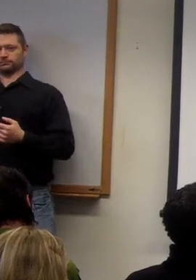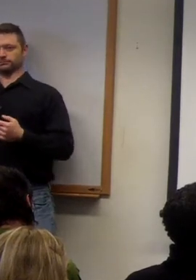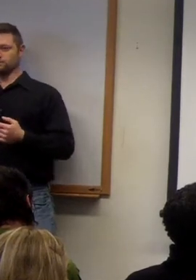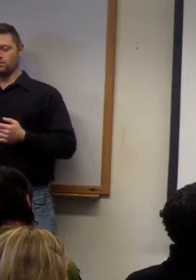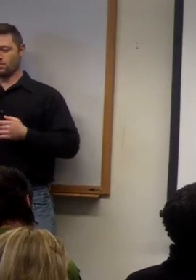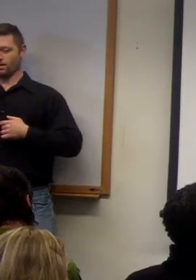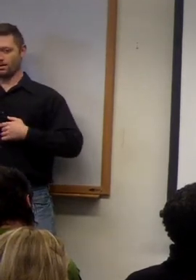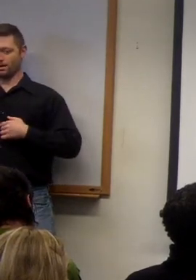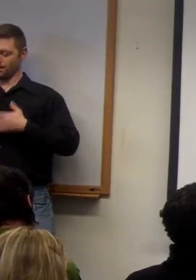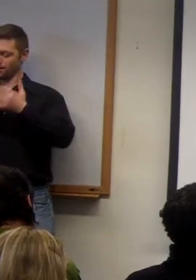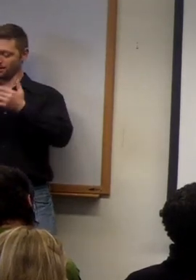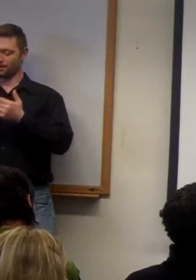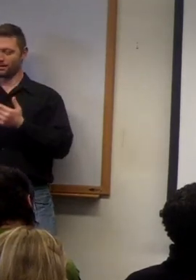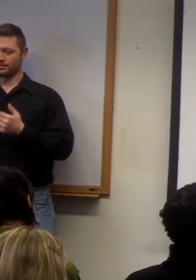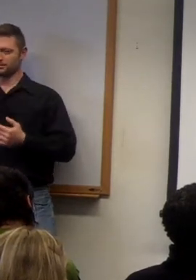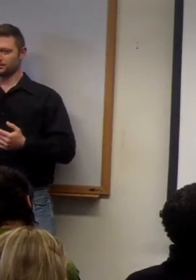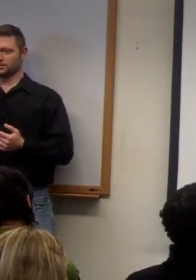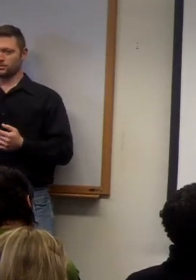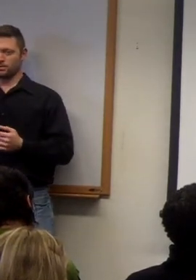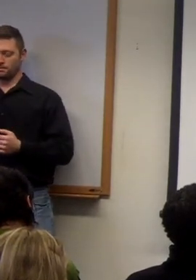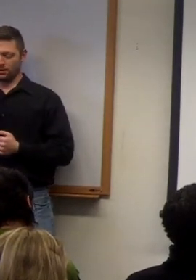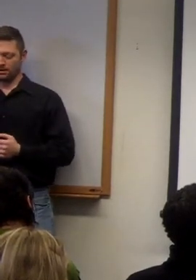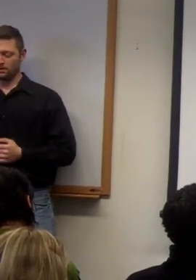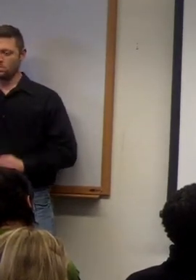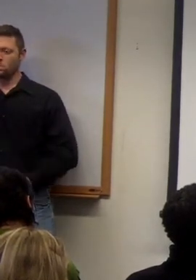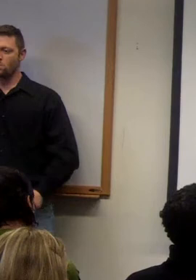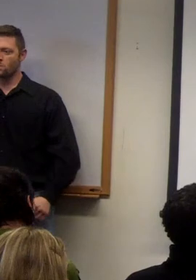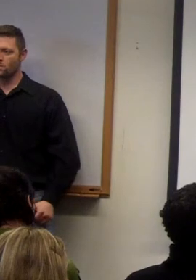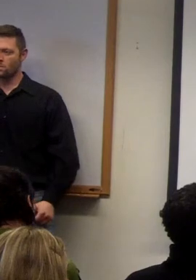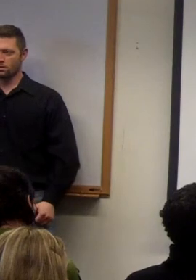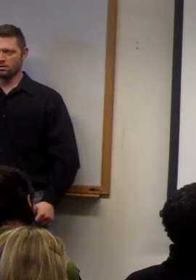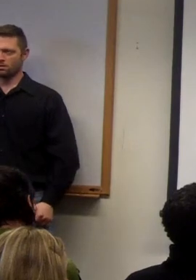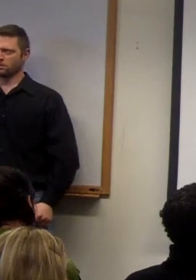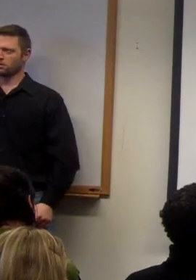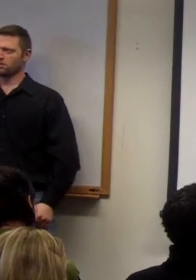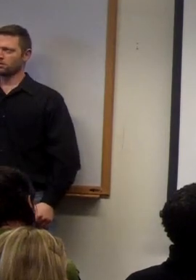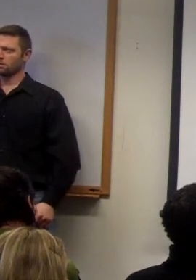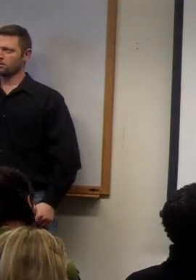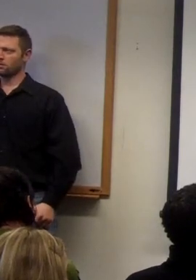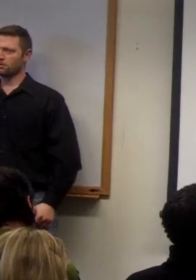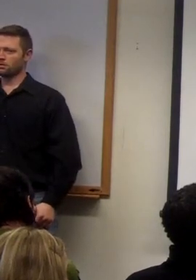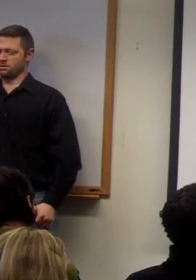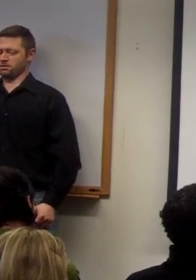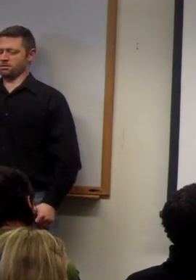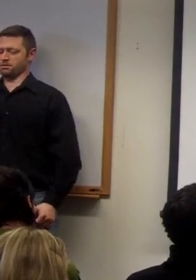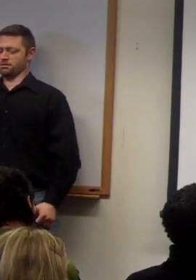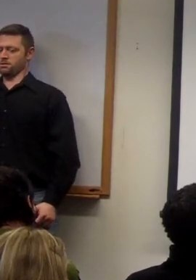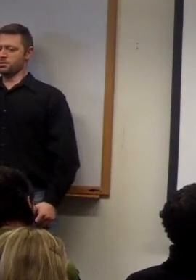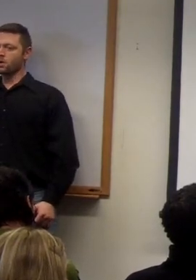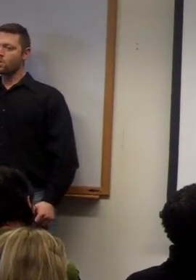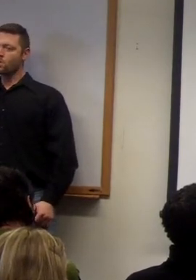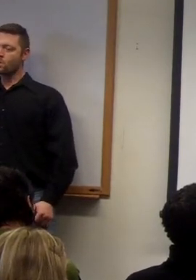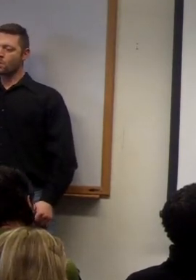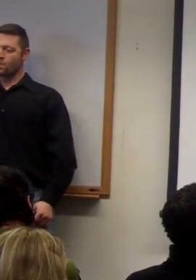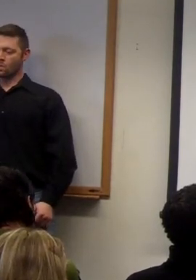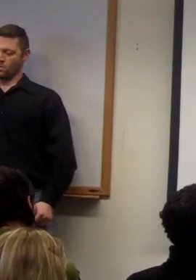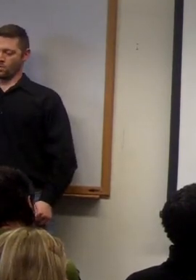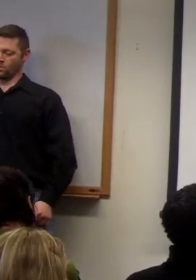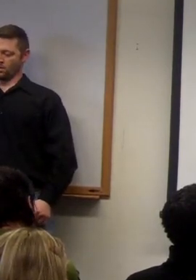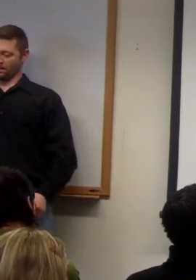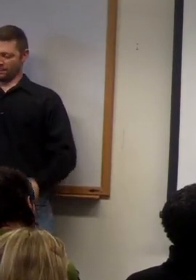mean, I was just kind of sitting there, and she said the word, and I just sat there staring off into space for a second, and then it kind of dawned on me what that kind of